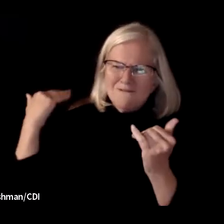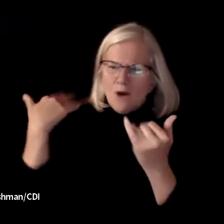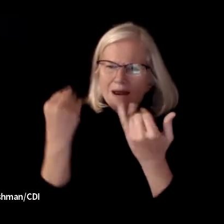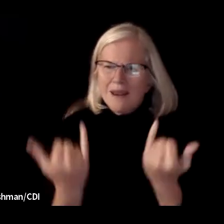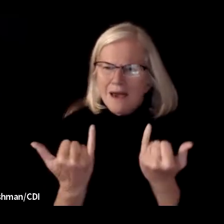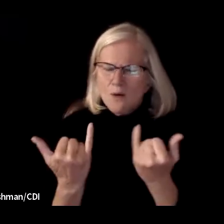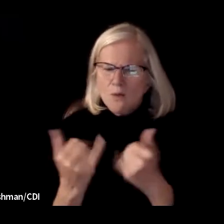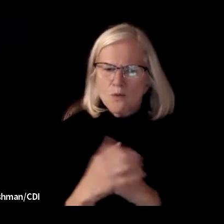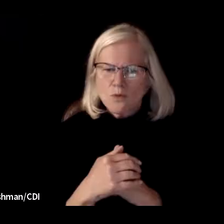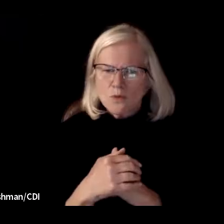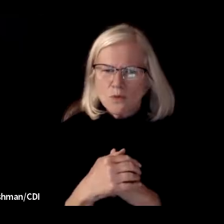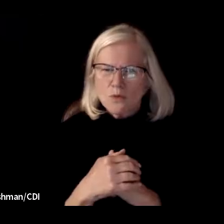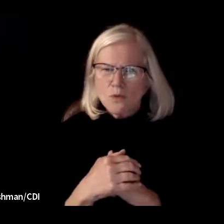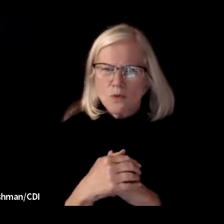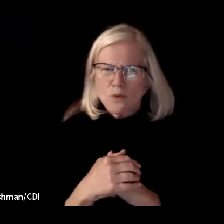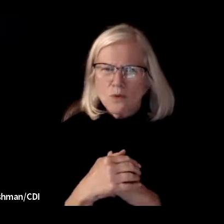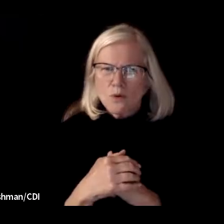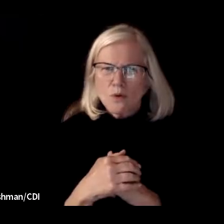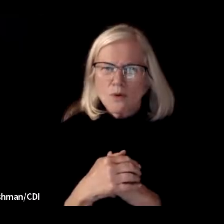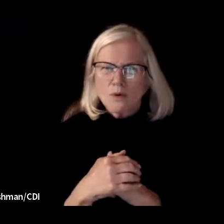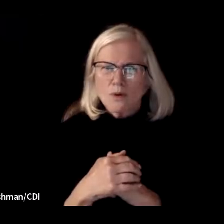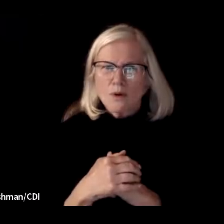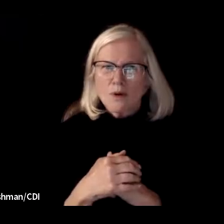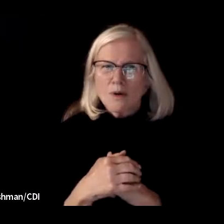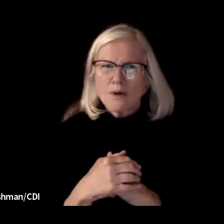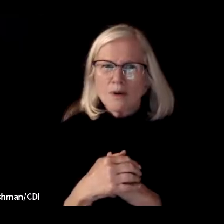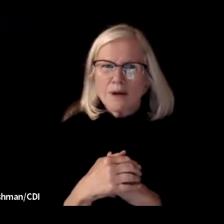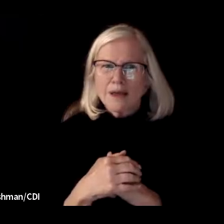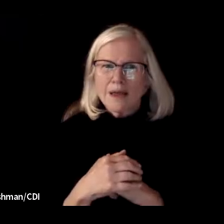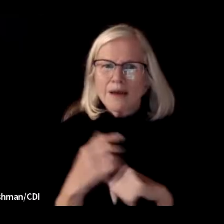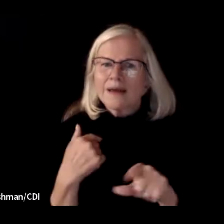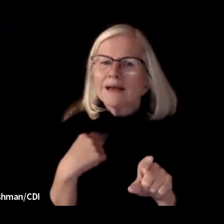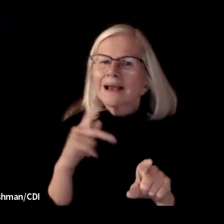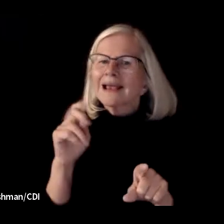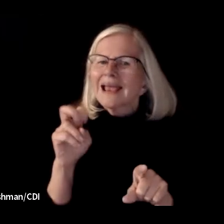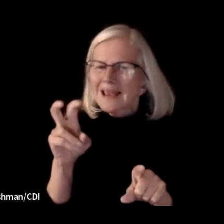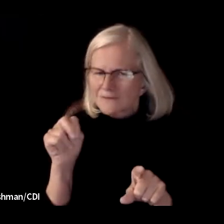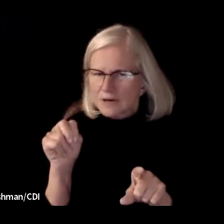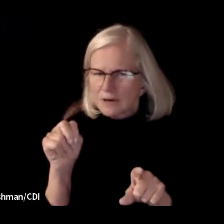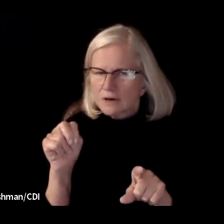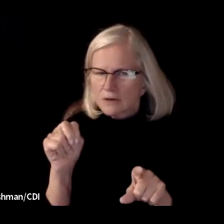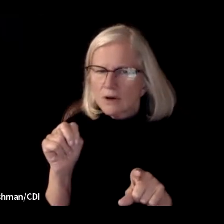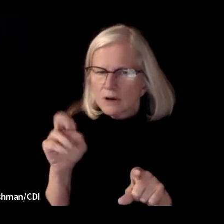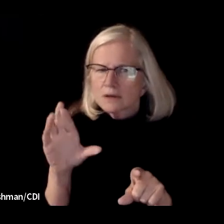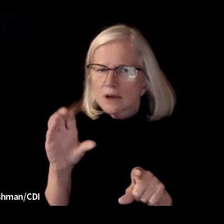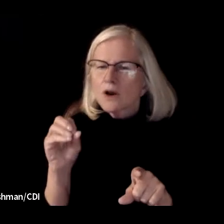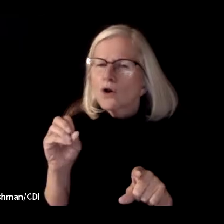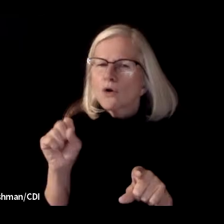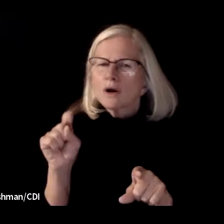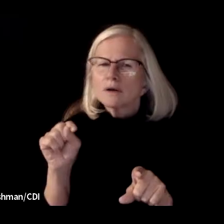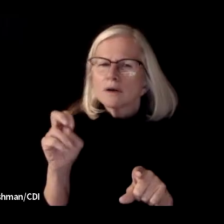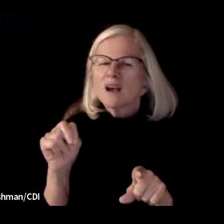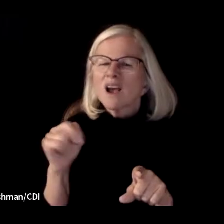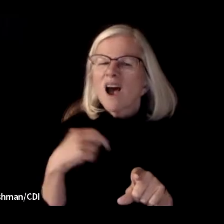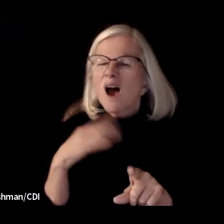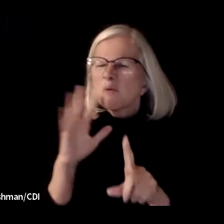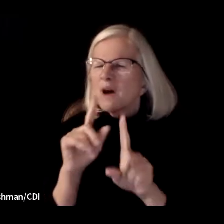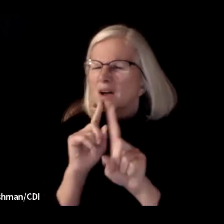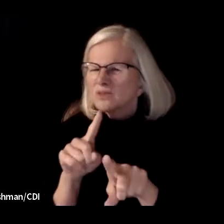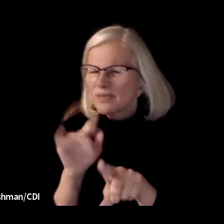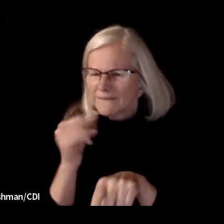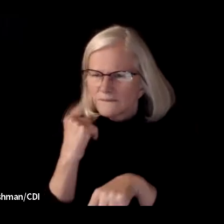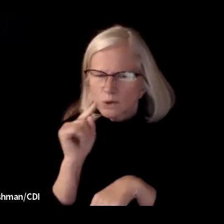Well, this is Kevin Cross, and I'll start and have the others follow if they so choose. The moratorium that we did